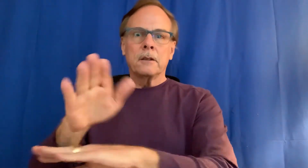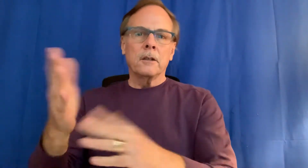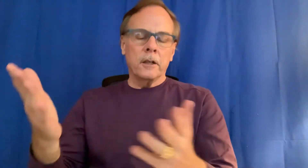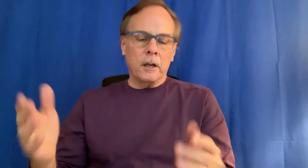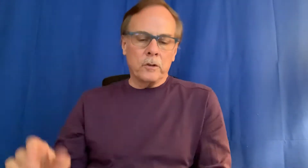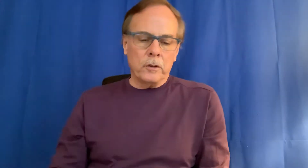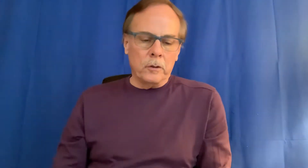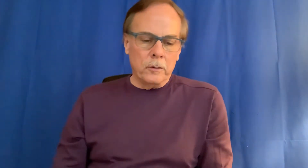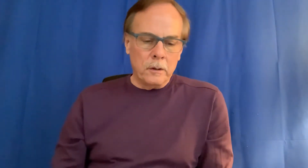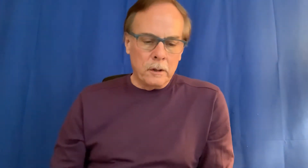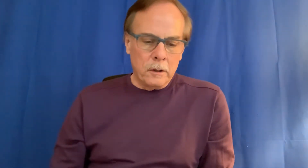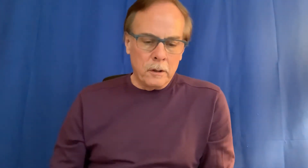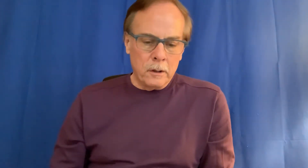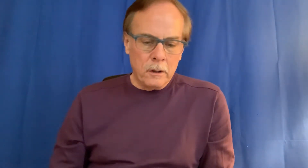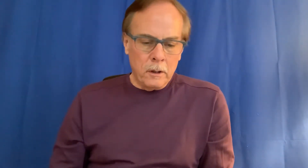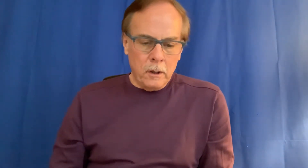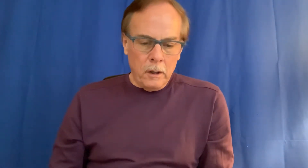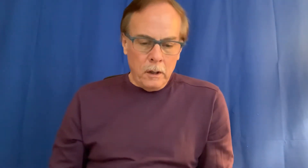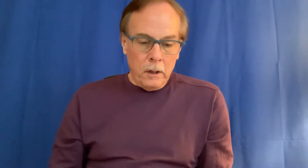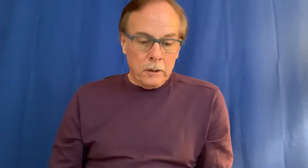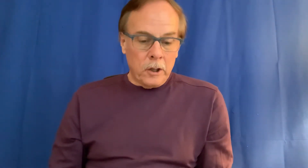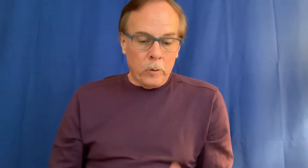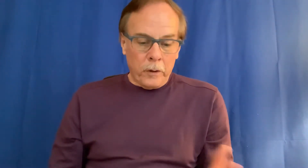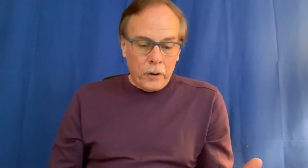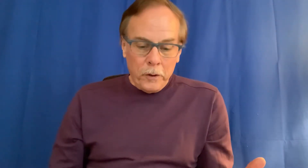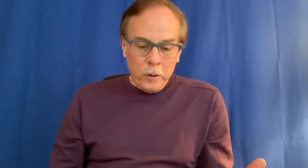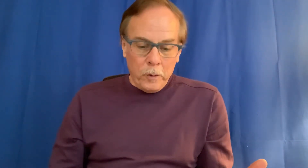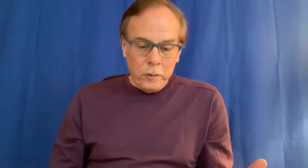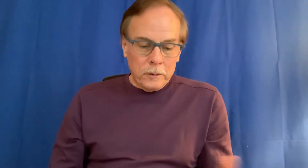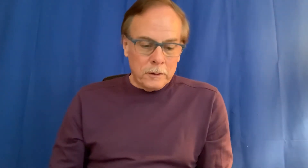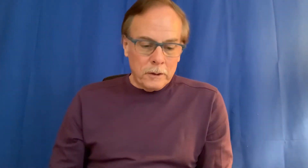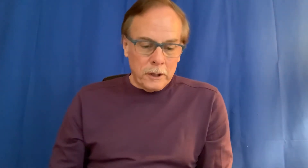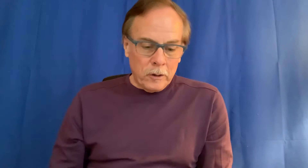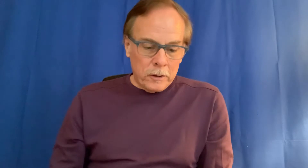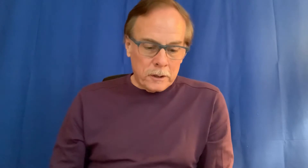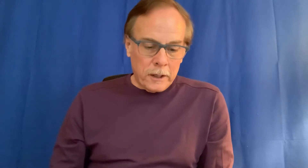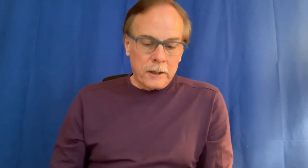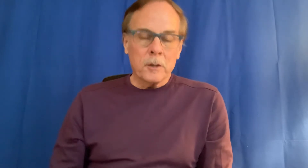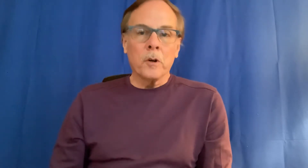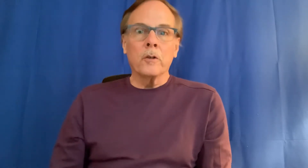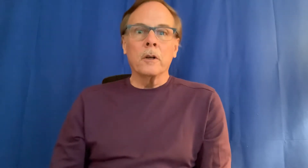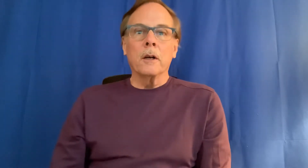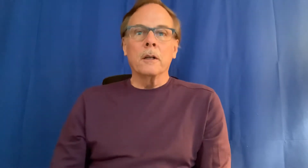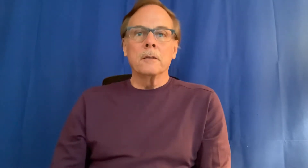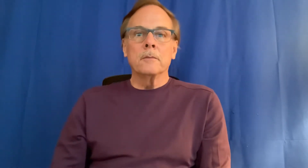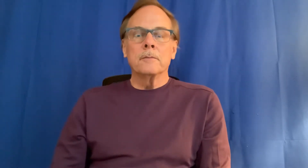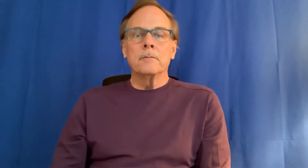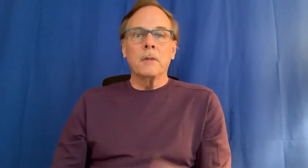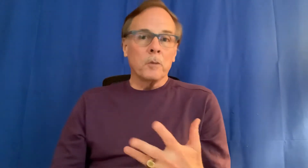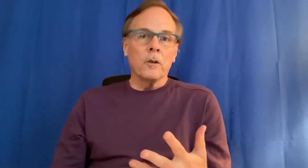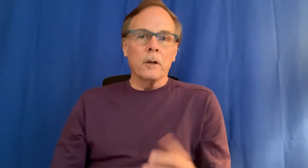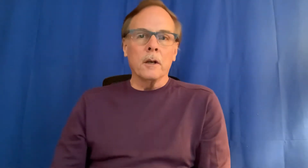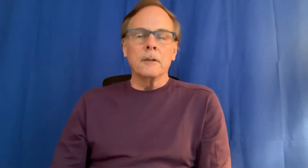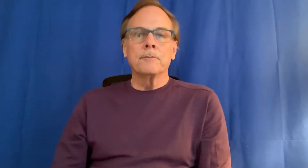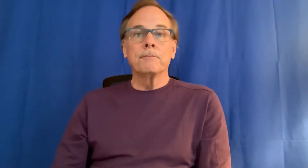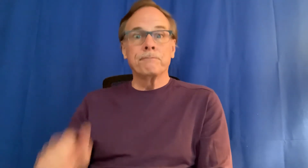Sunday afternoon. Tell with who? Here he's saying his brother and I. My brother and I.